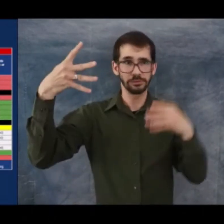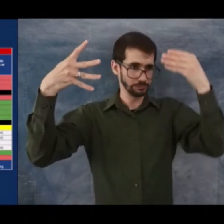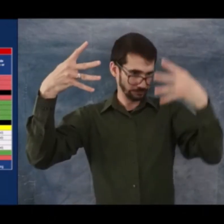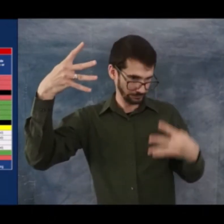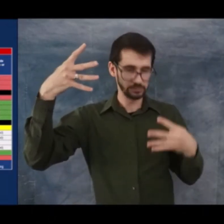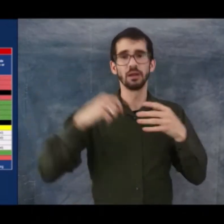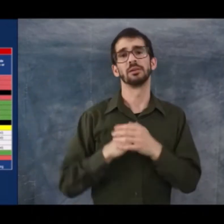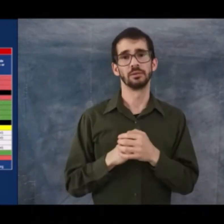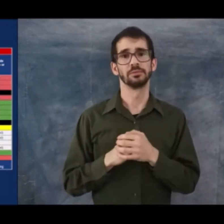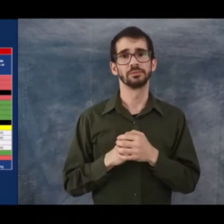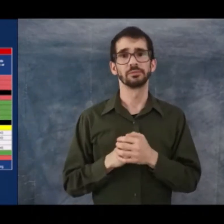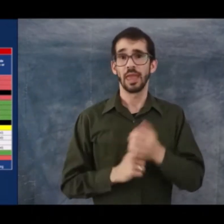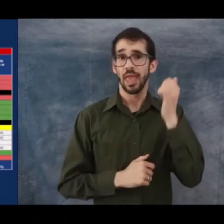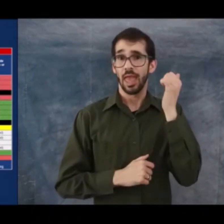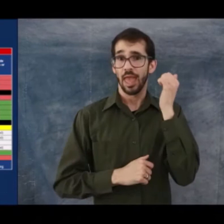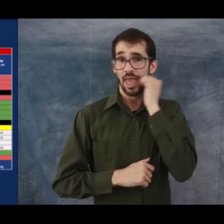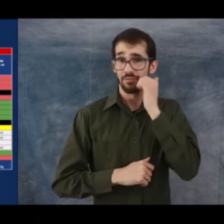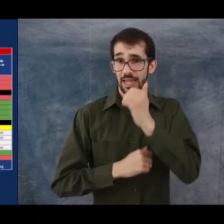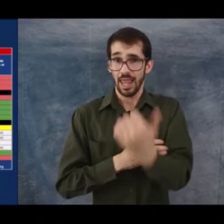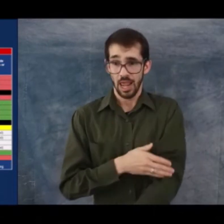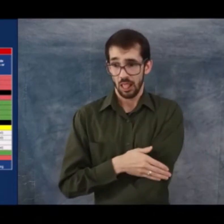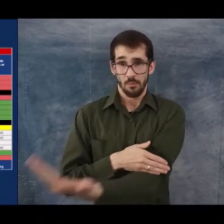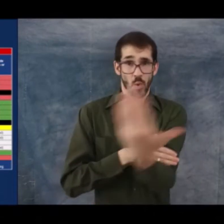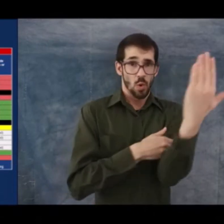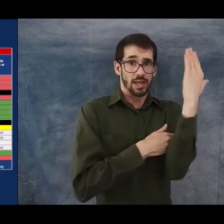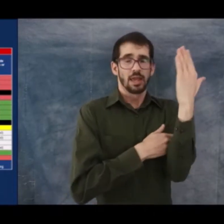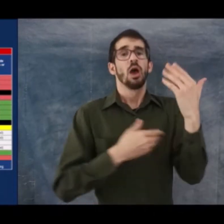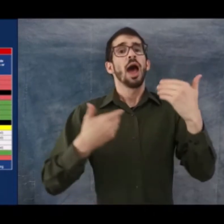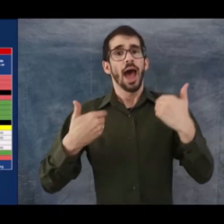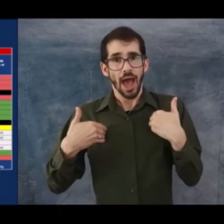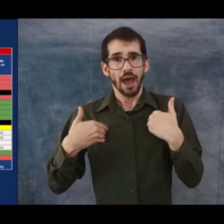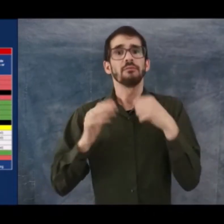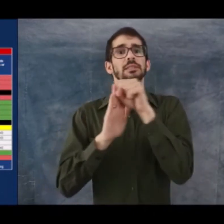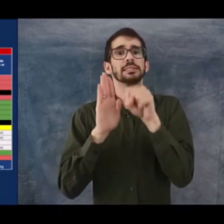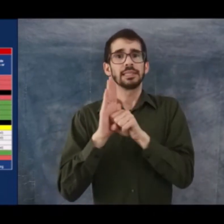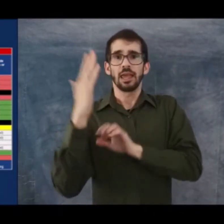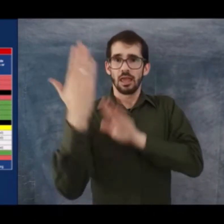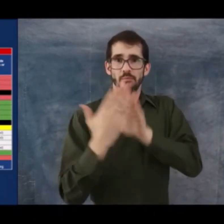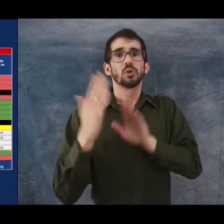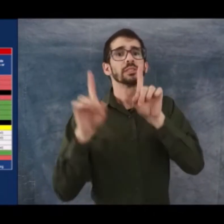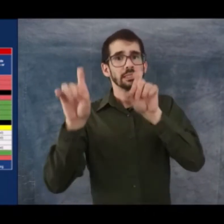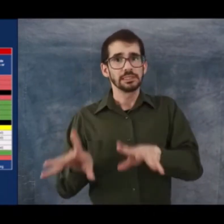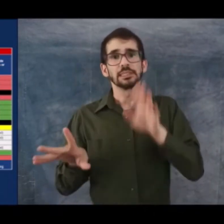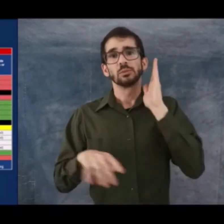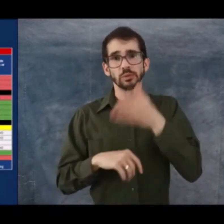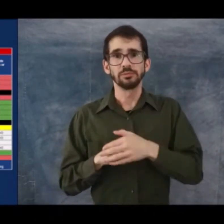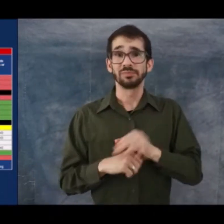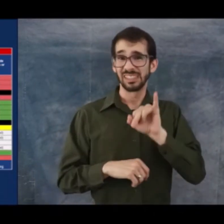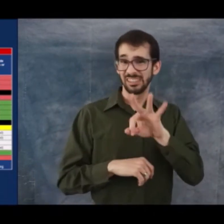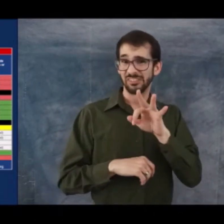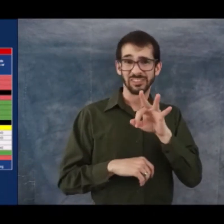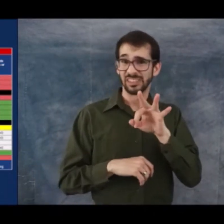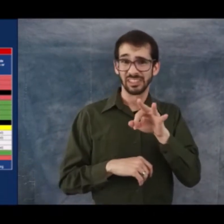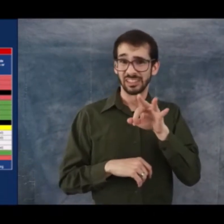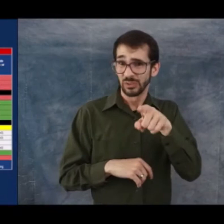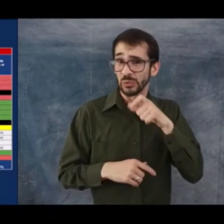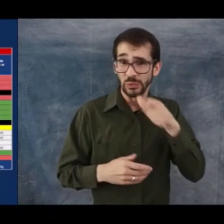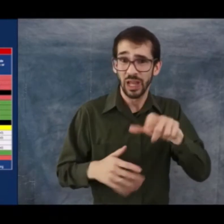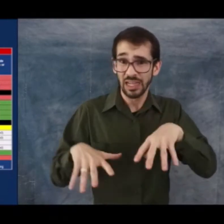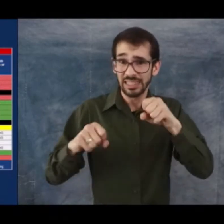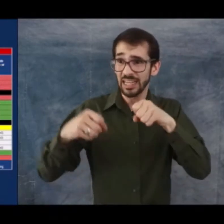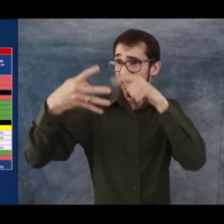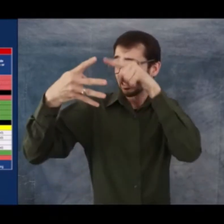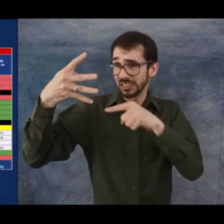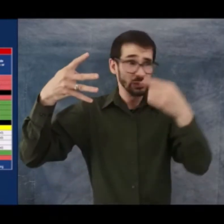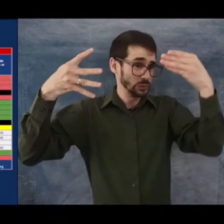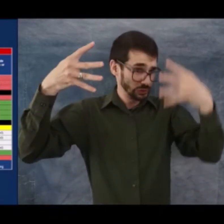Each day, in the morning, we will host state in-person assessments. Any student not taking an EOC or CTE state assessment